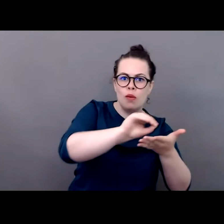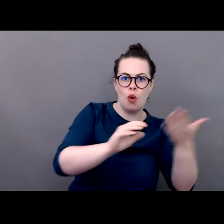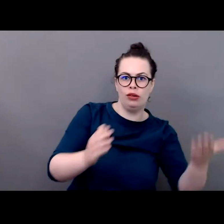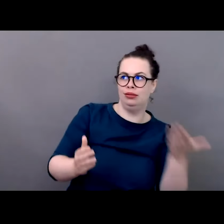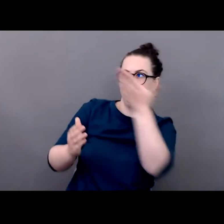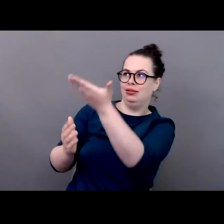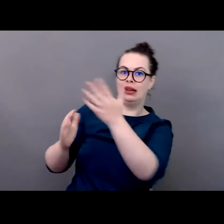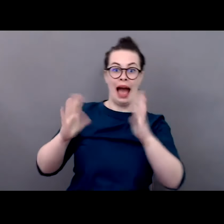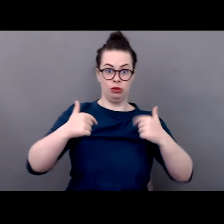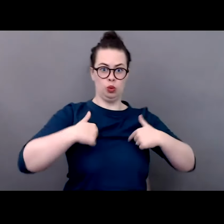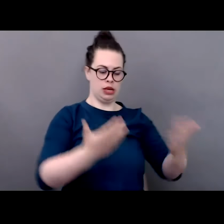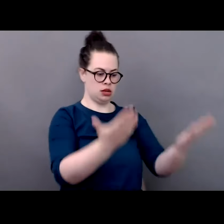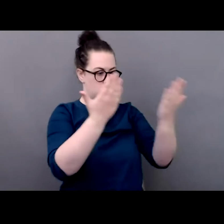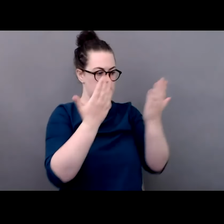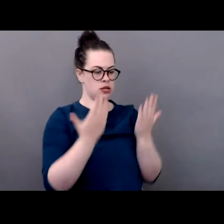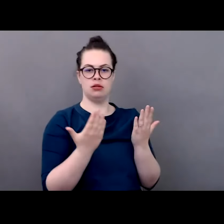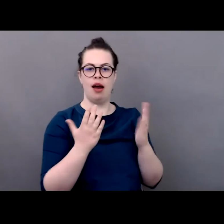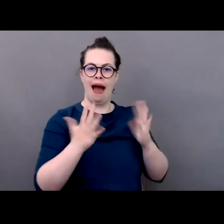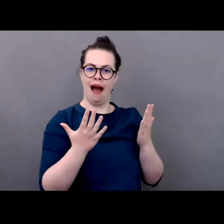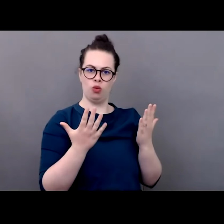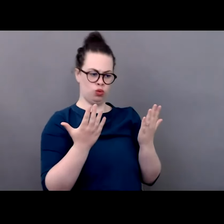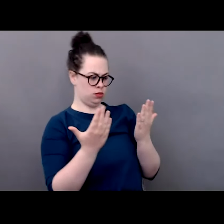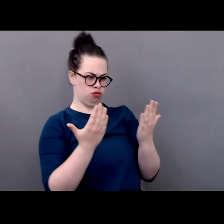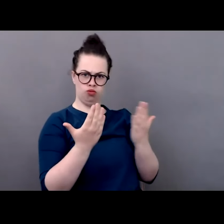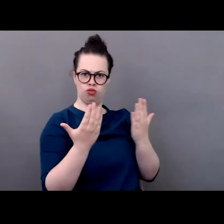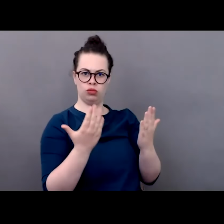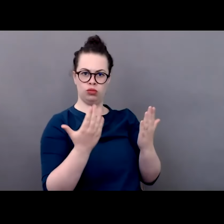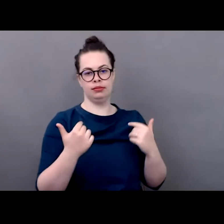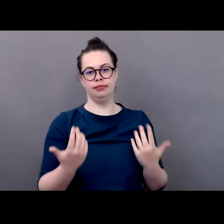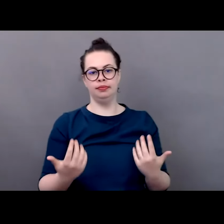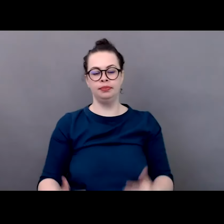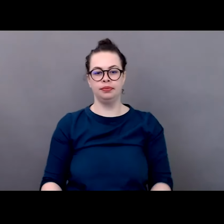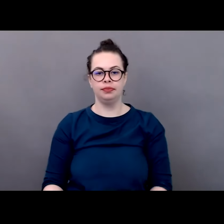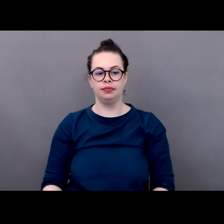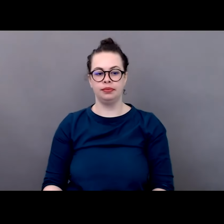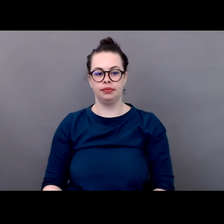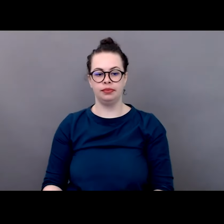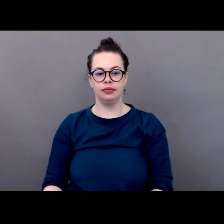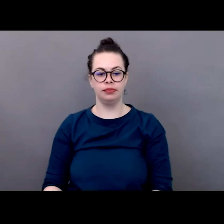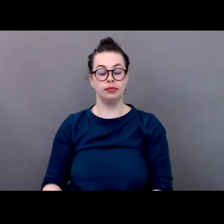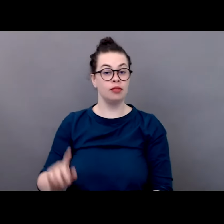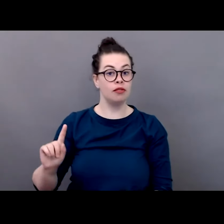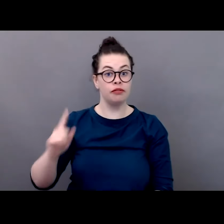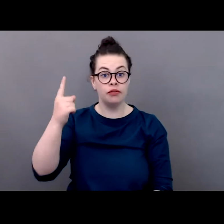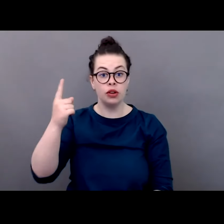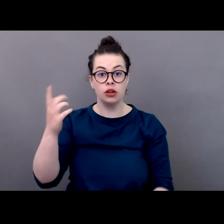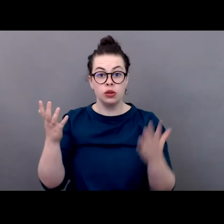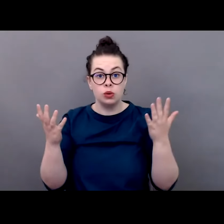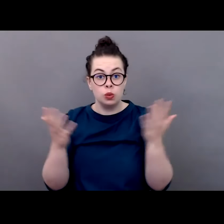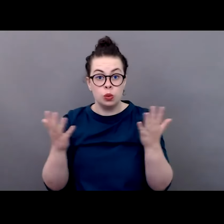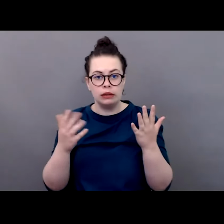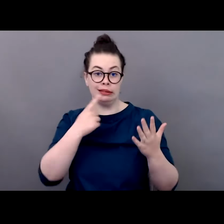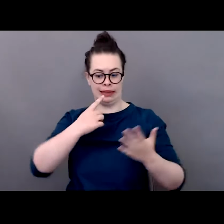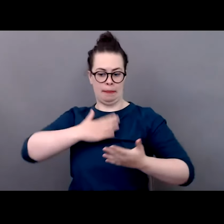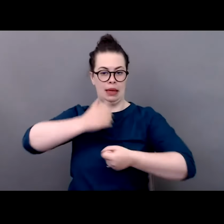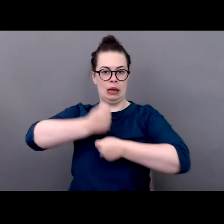with disabilities. At the beginning, I would like to start by introducing my work at the committee